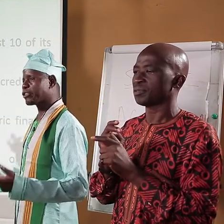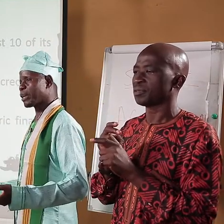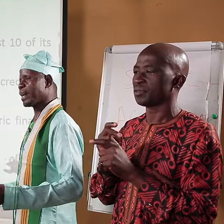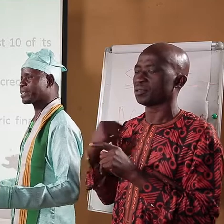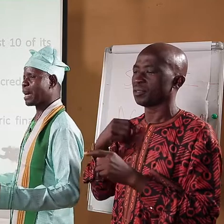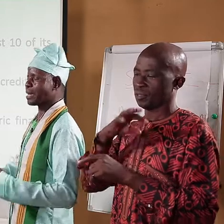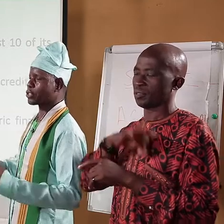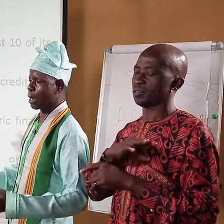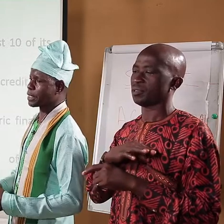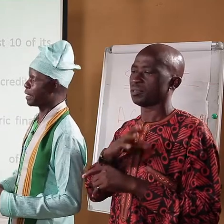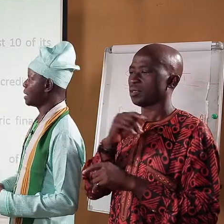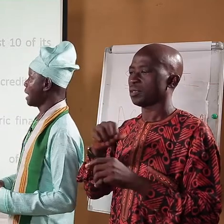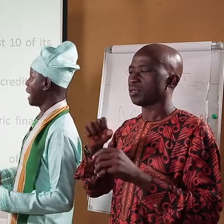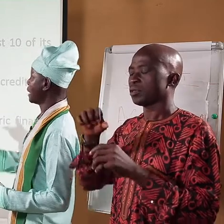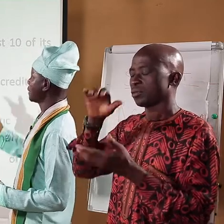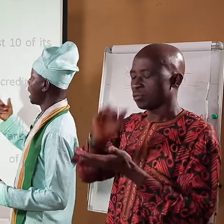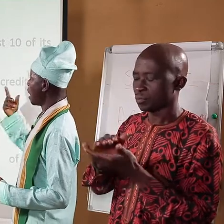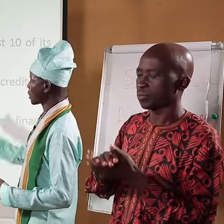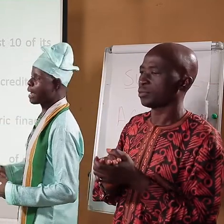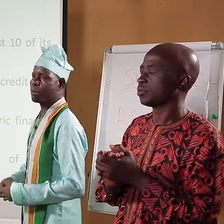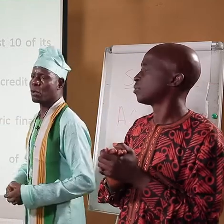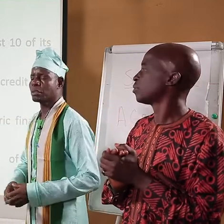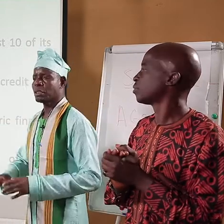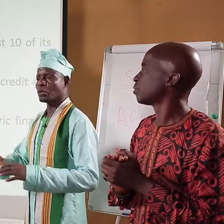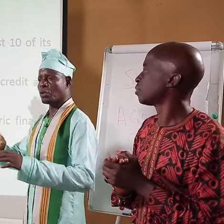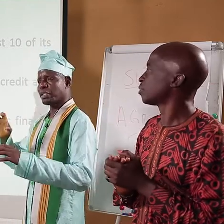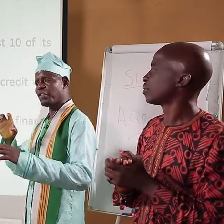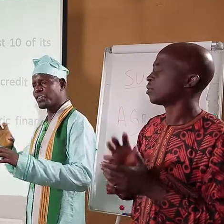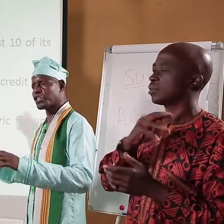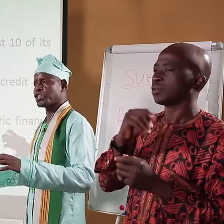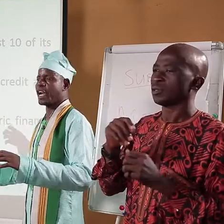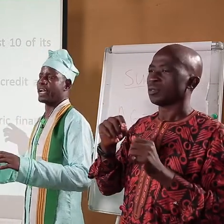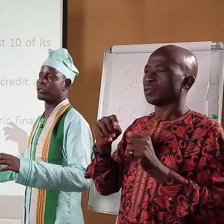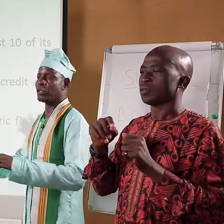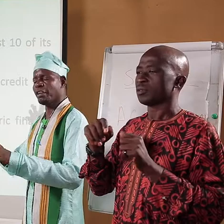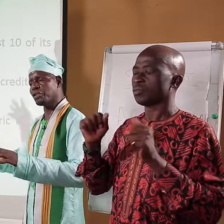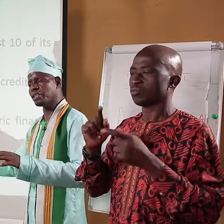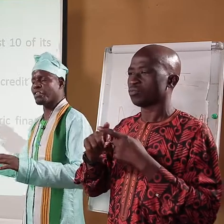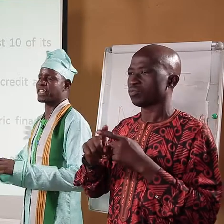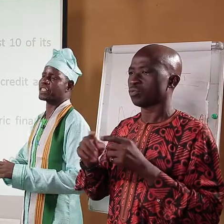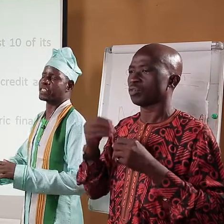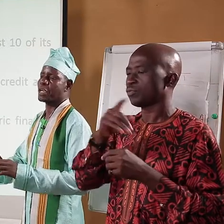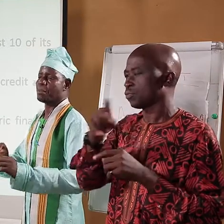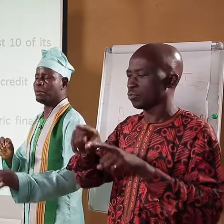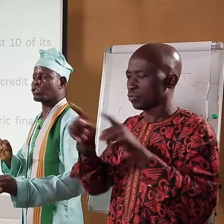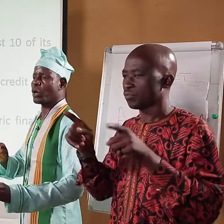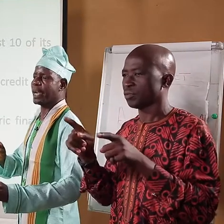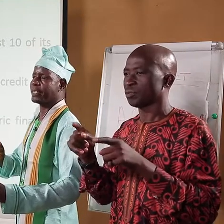have interest and subsidy. And I was able to differentiate, to give you